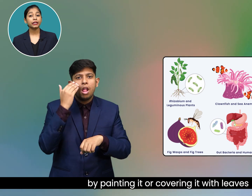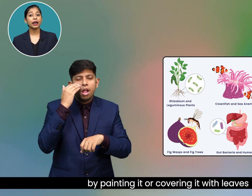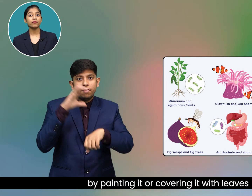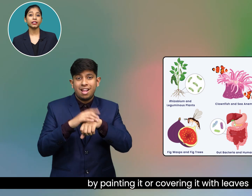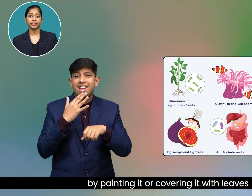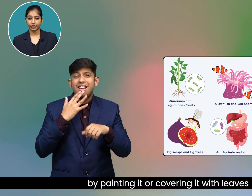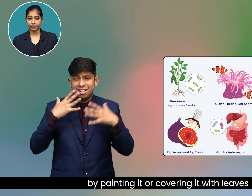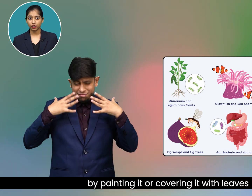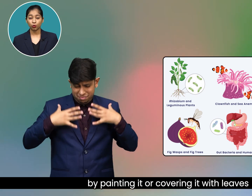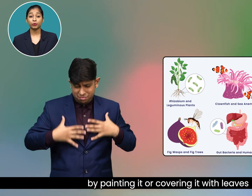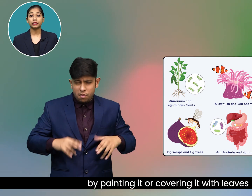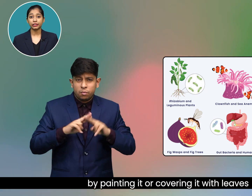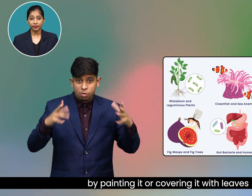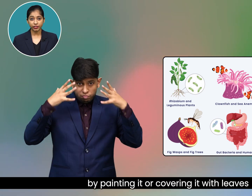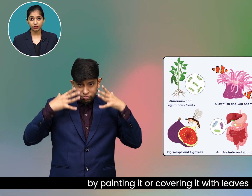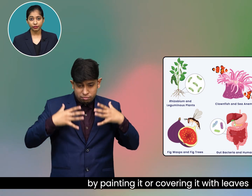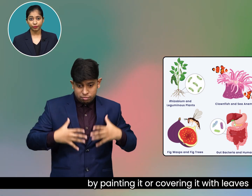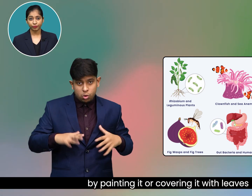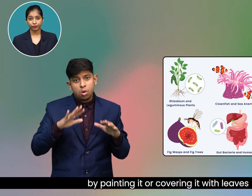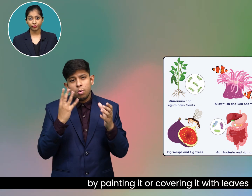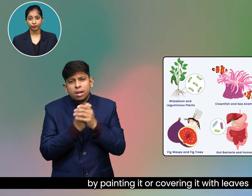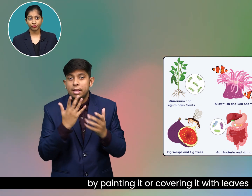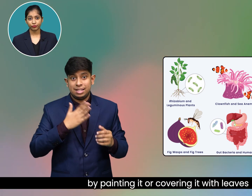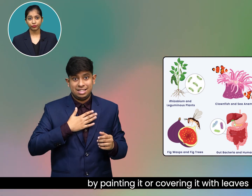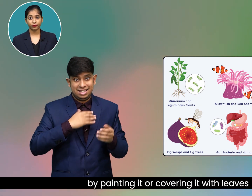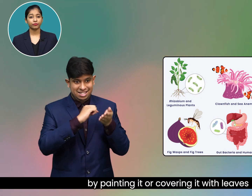or covering it with leaves